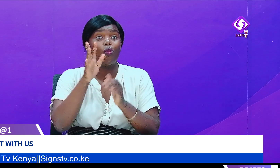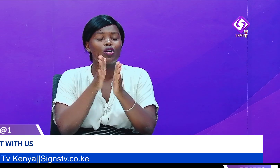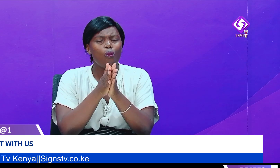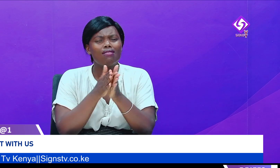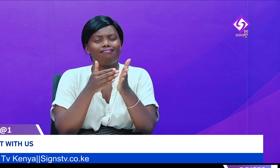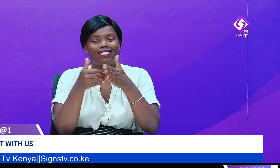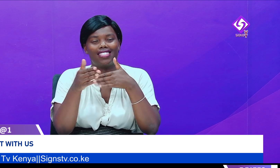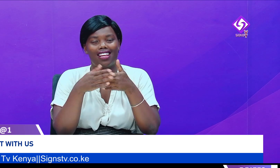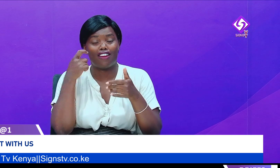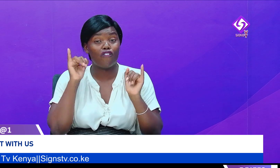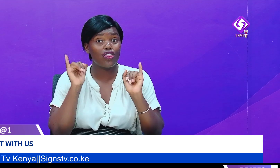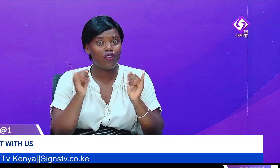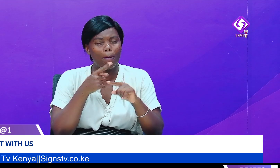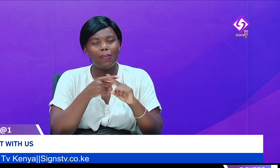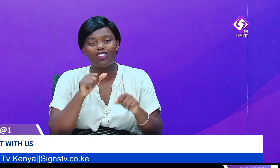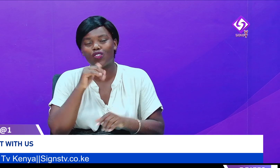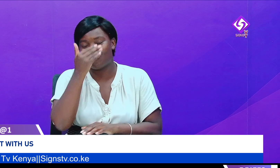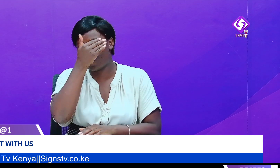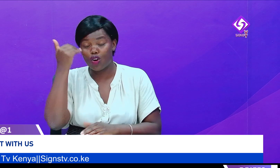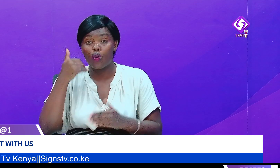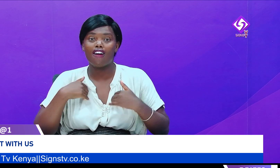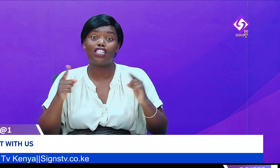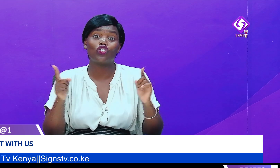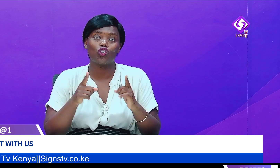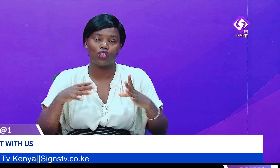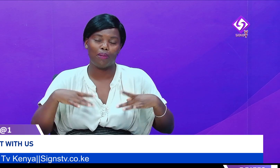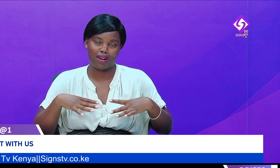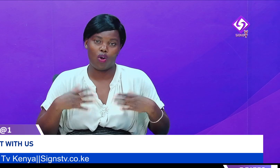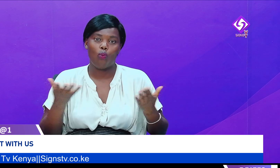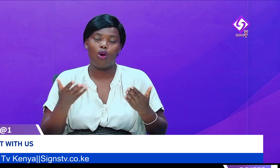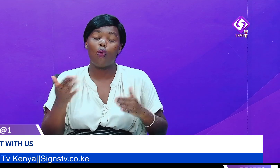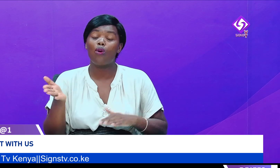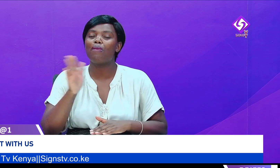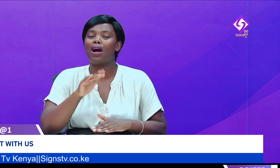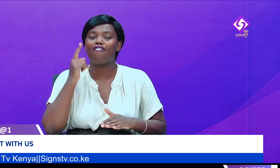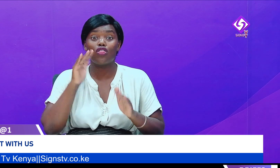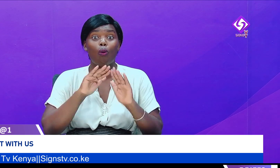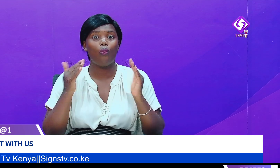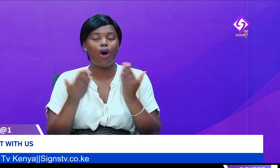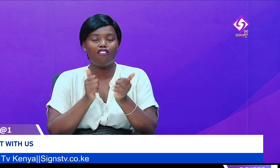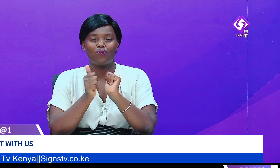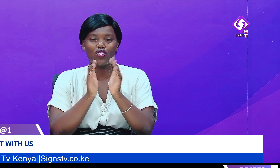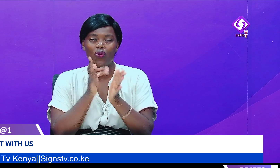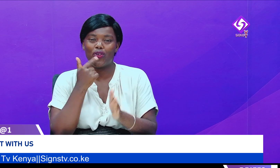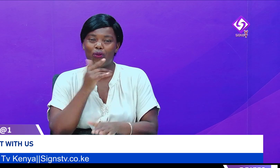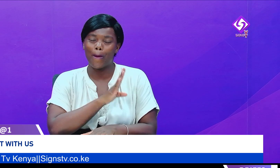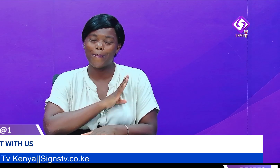for watching Science TV at 1. But we're going to take a short break and we'll be back